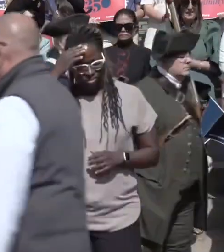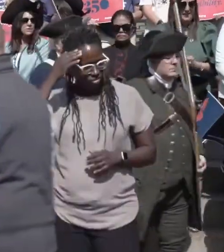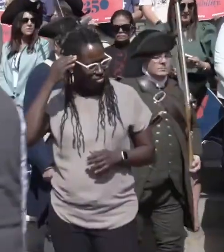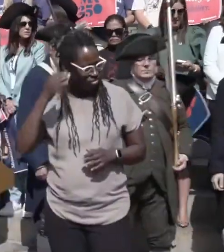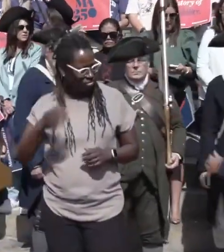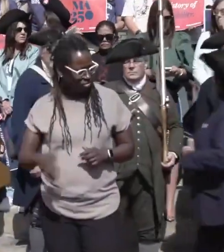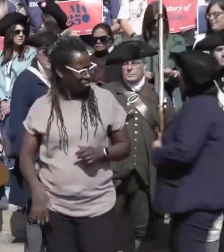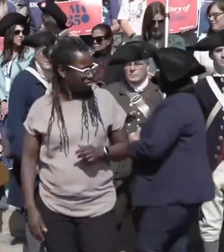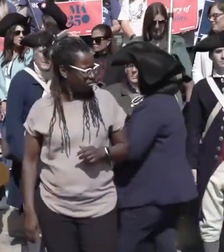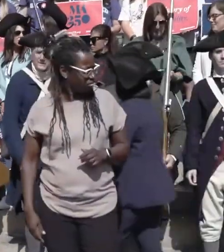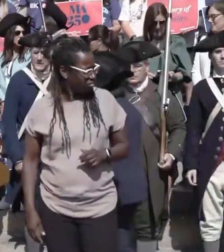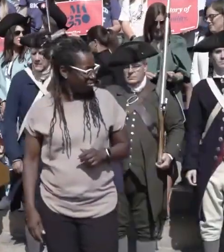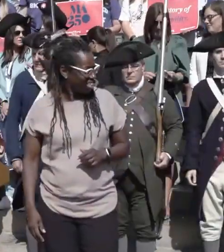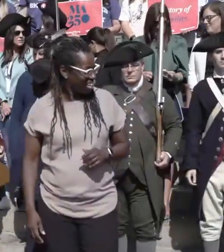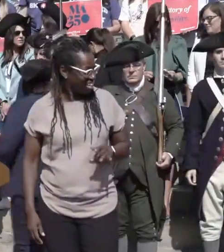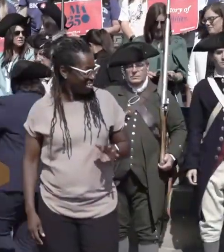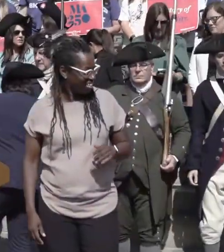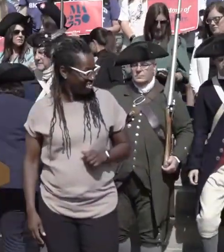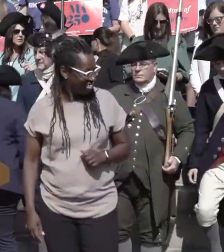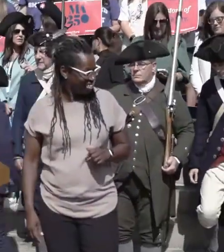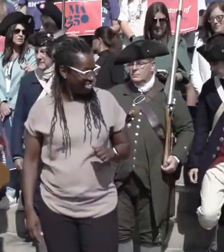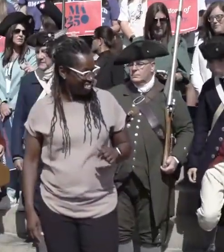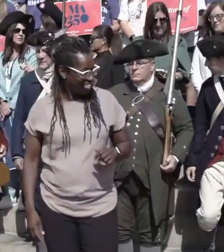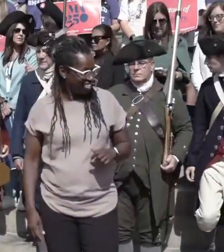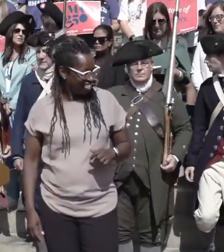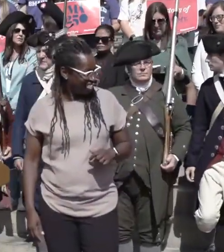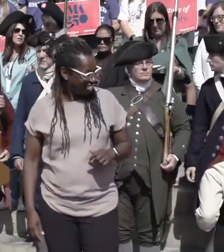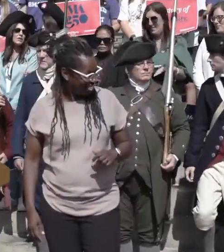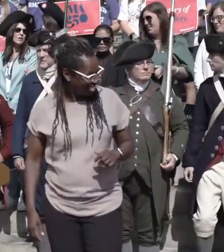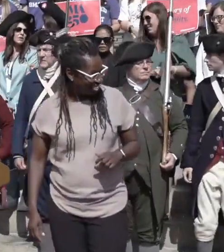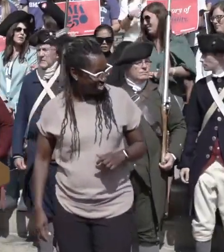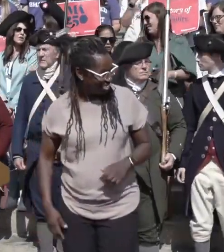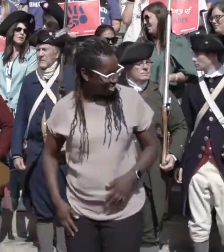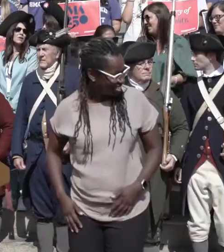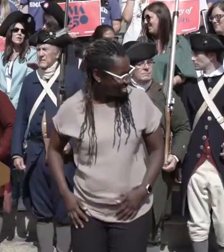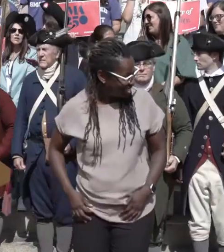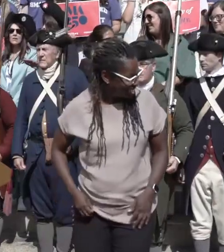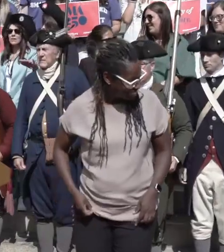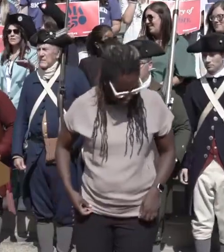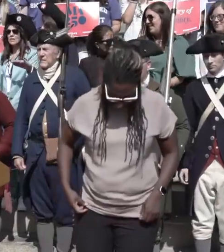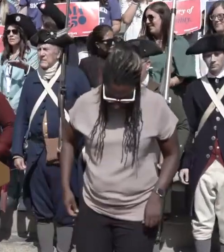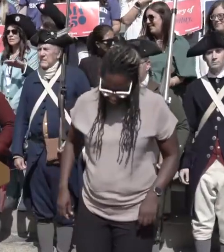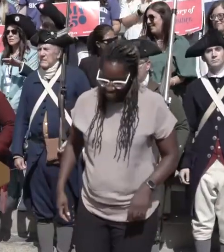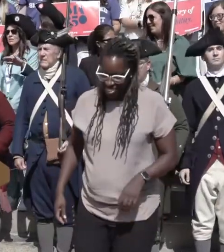face. Step up. Hey, Kim, how are you? Nice to see you. Nice to see you.